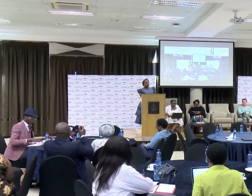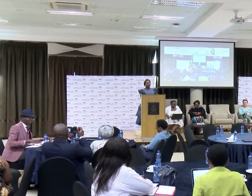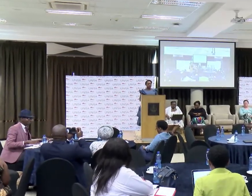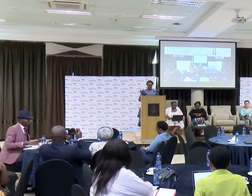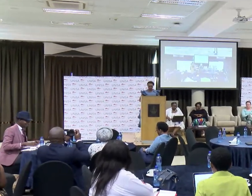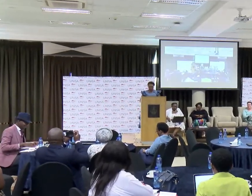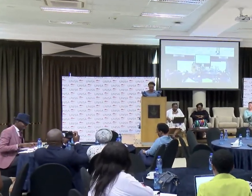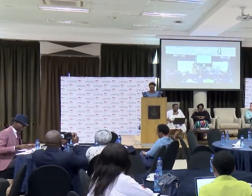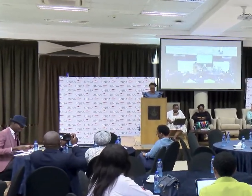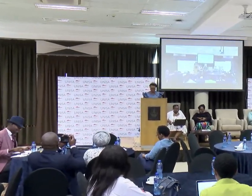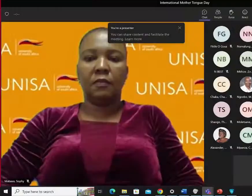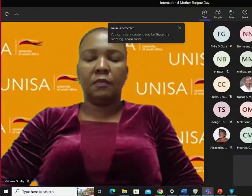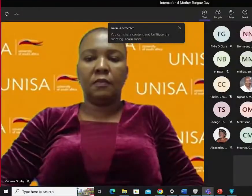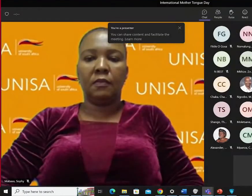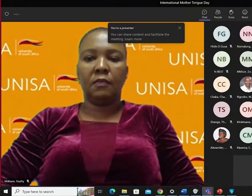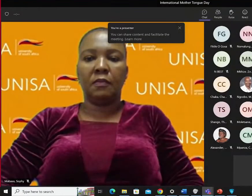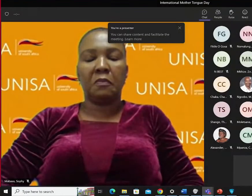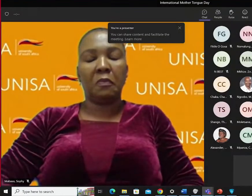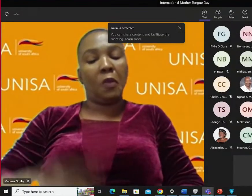Wow.